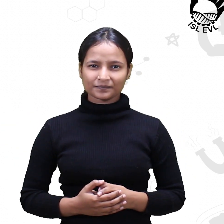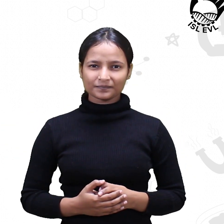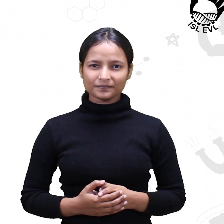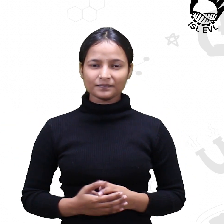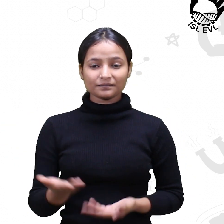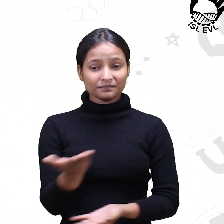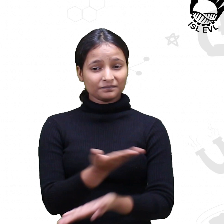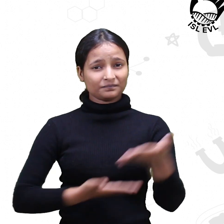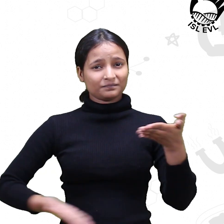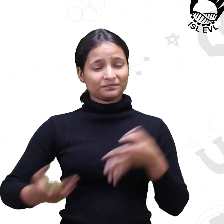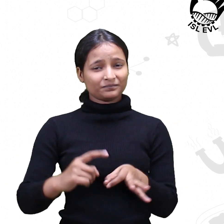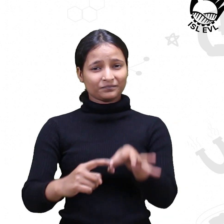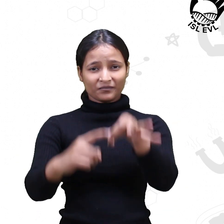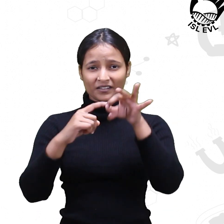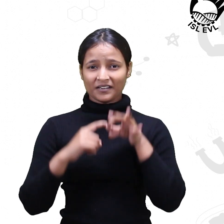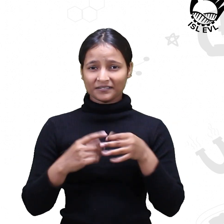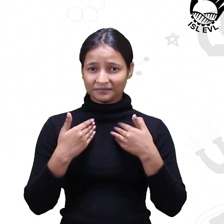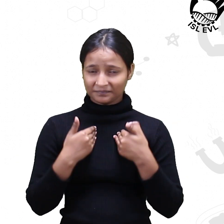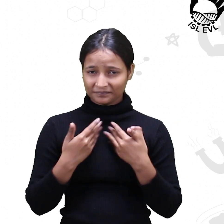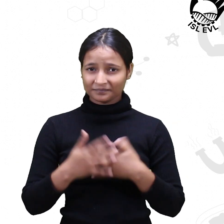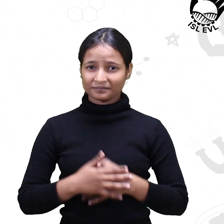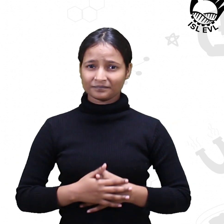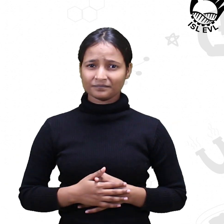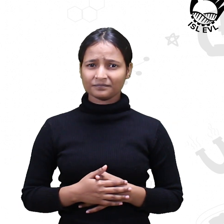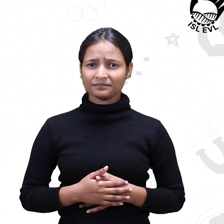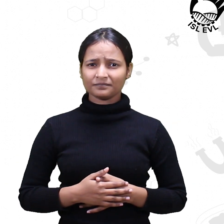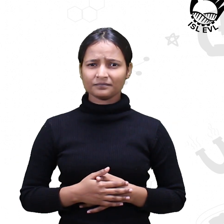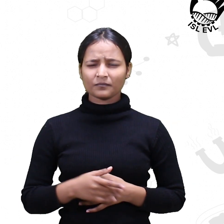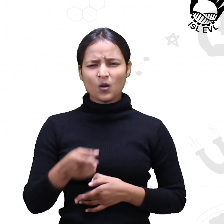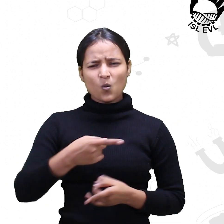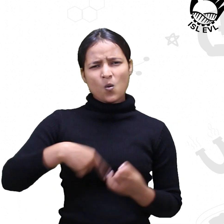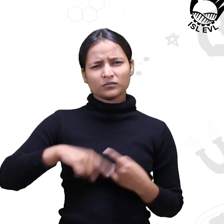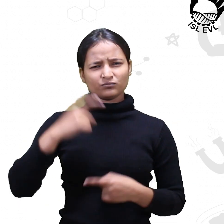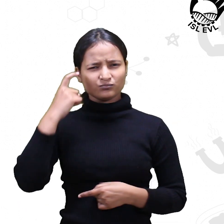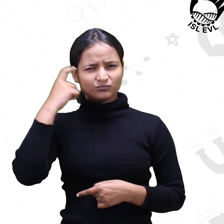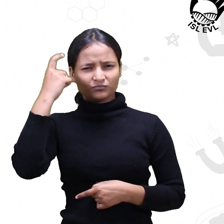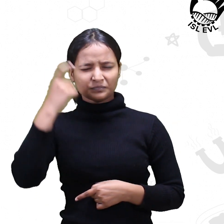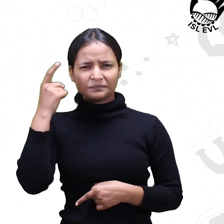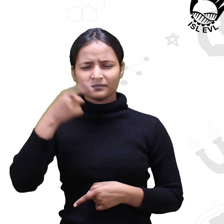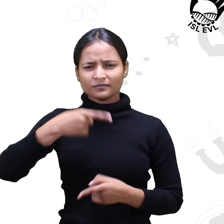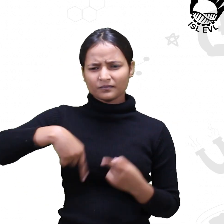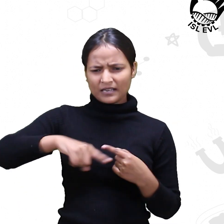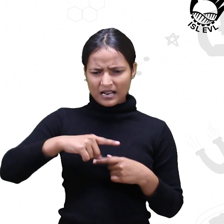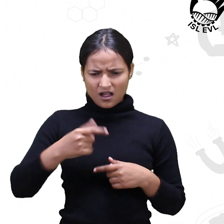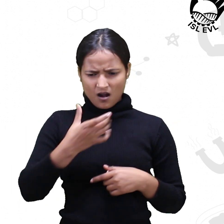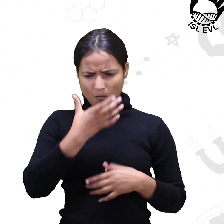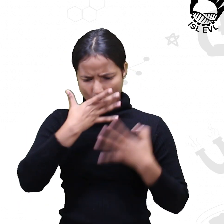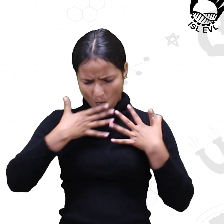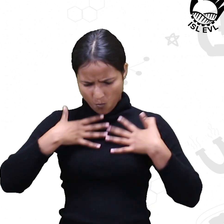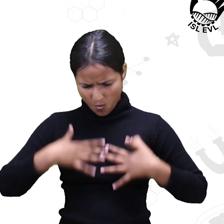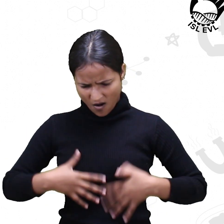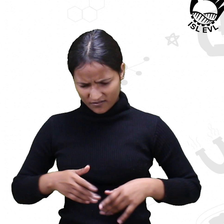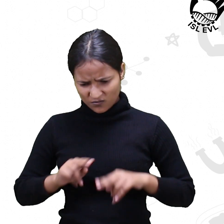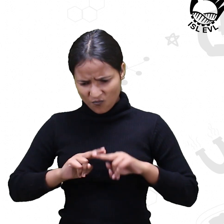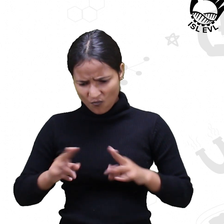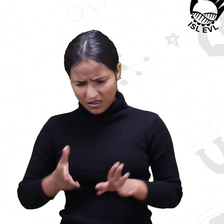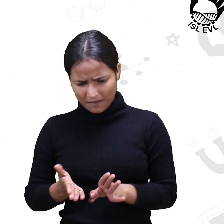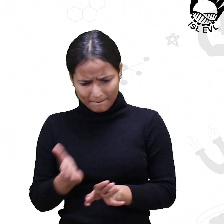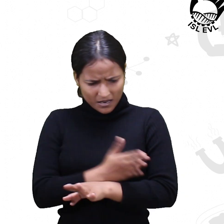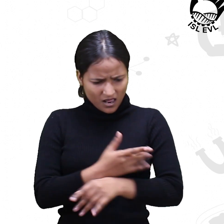my first major question that I asked, how is it possible that the entire cartilage is converted to bone, leaving